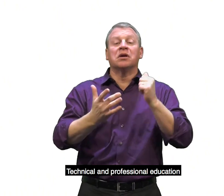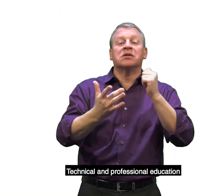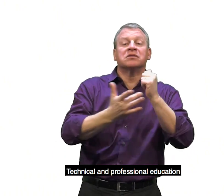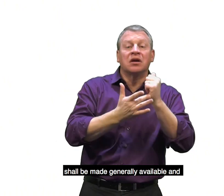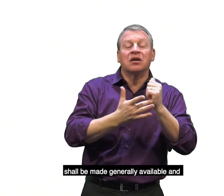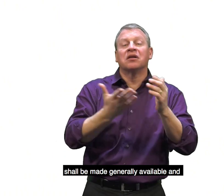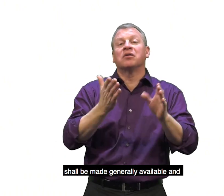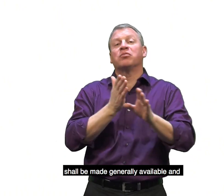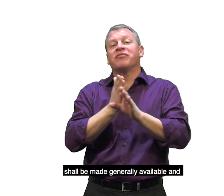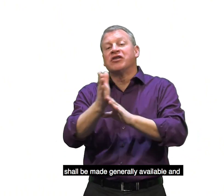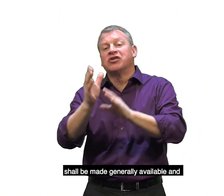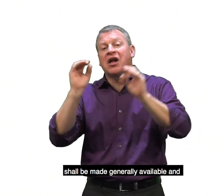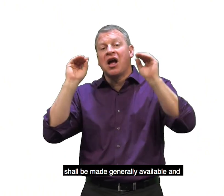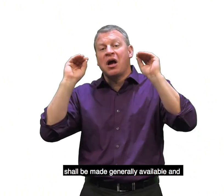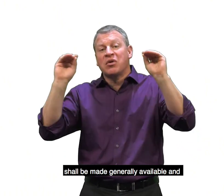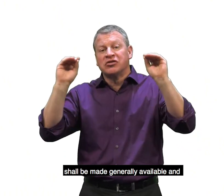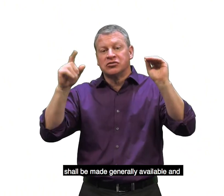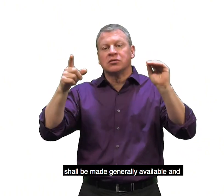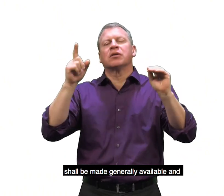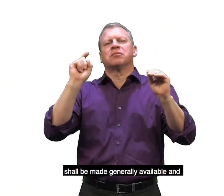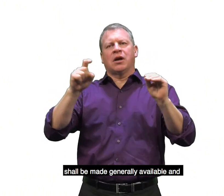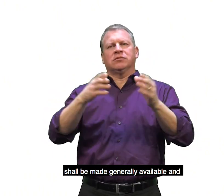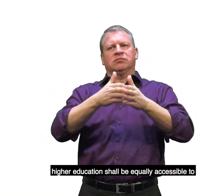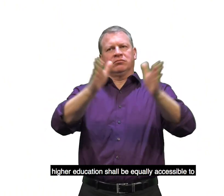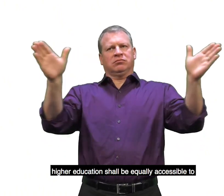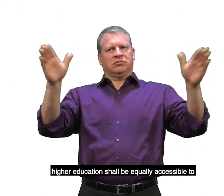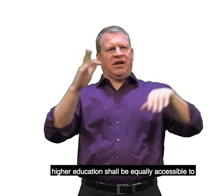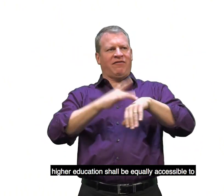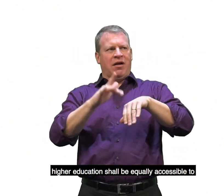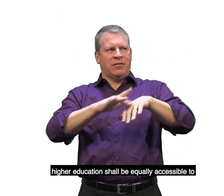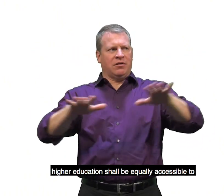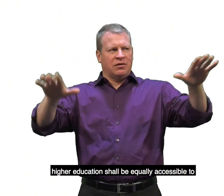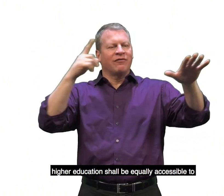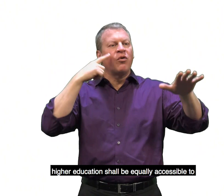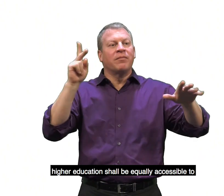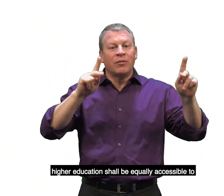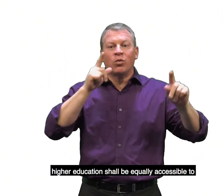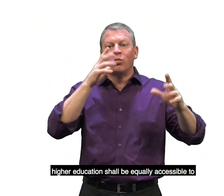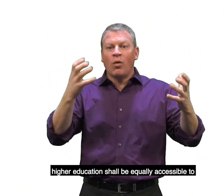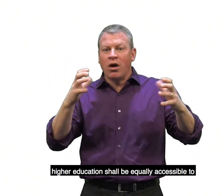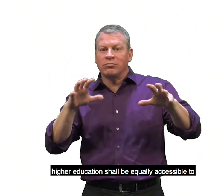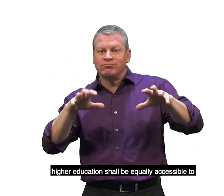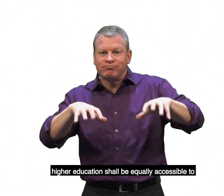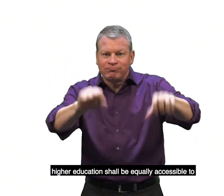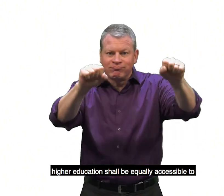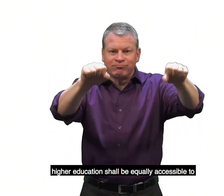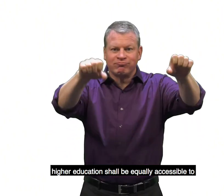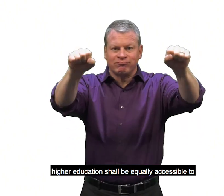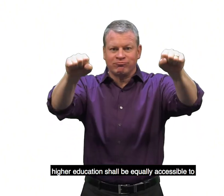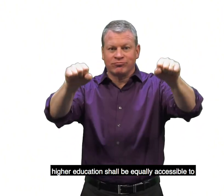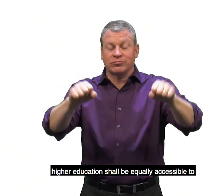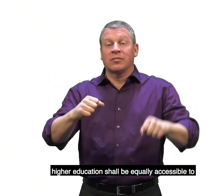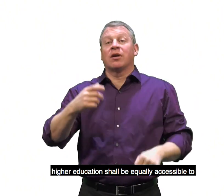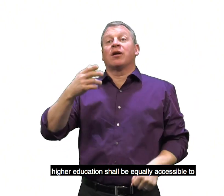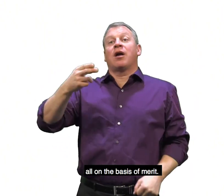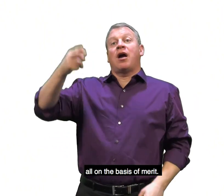professional education shall be made generally available, and higher education shall be equally accessible